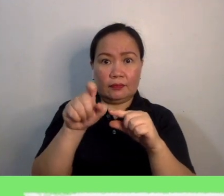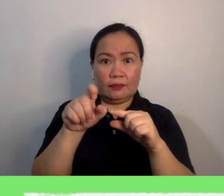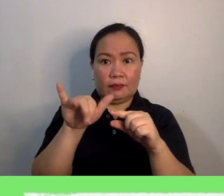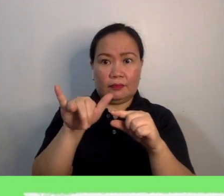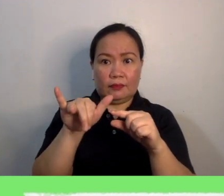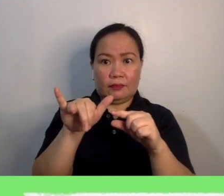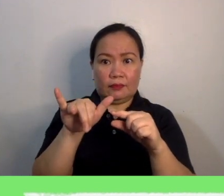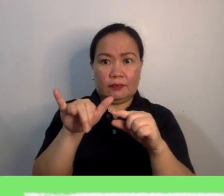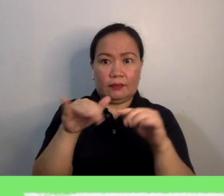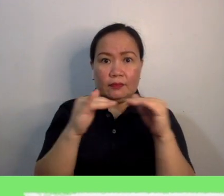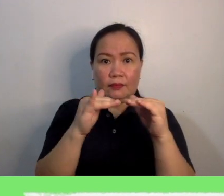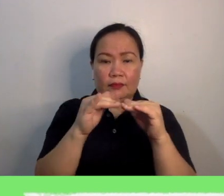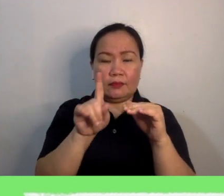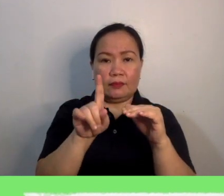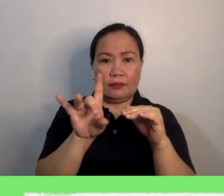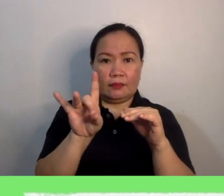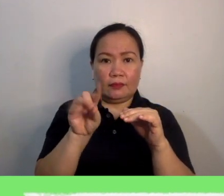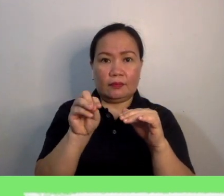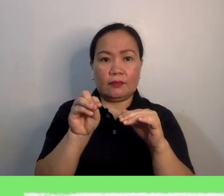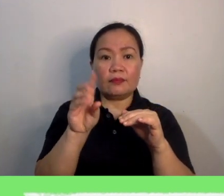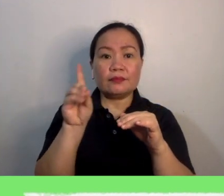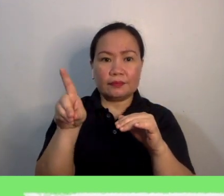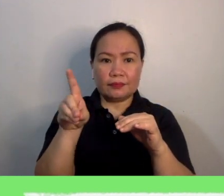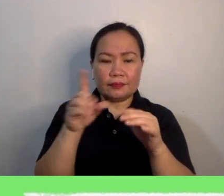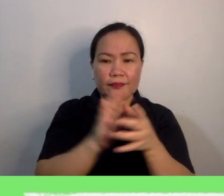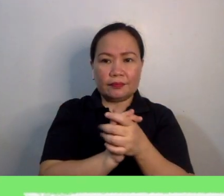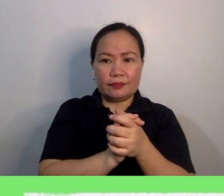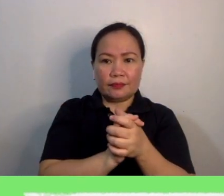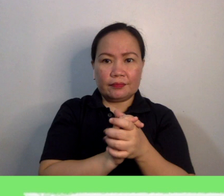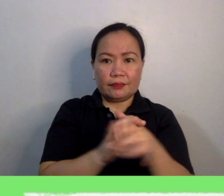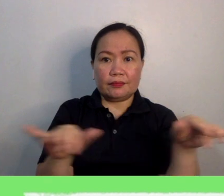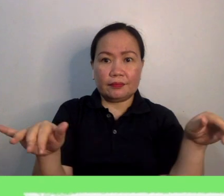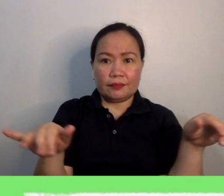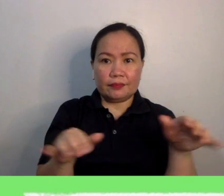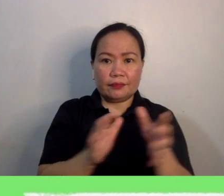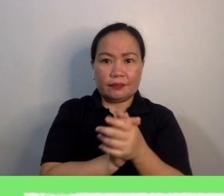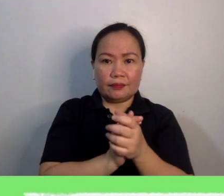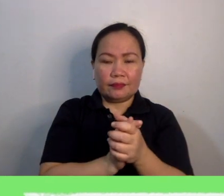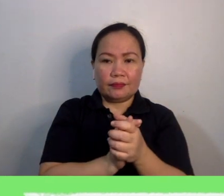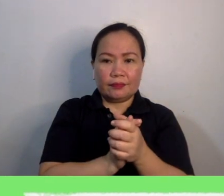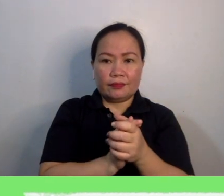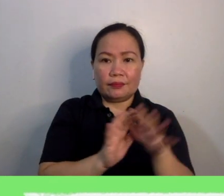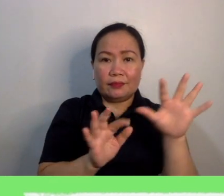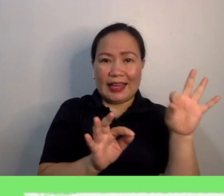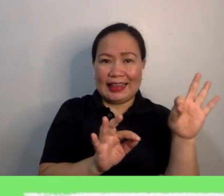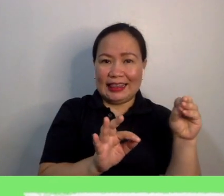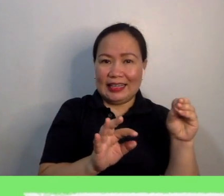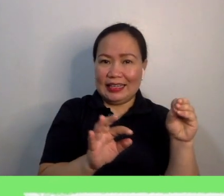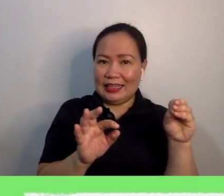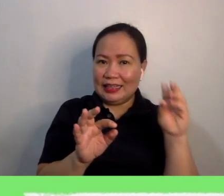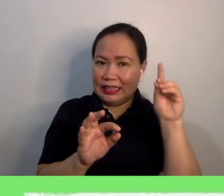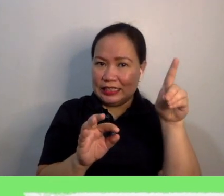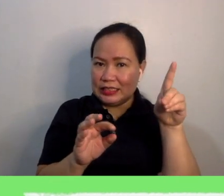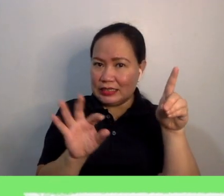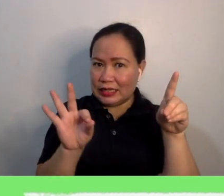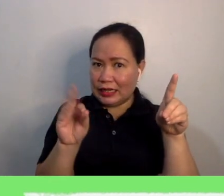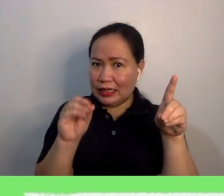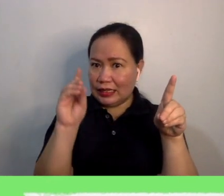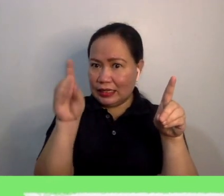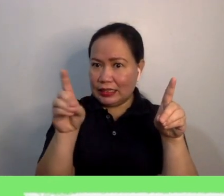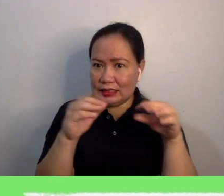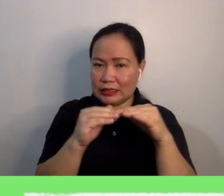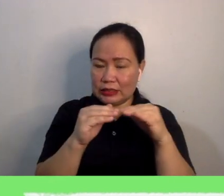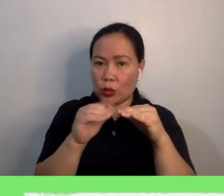to 180 degrees. Kasi they are both 90. So, in this figure, in